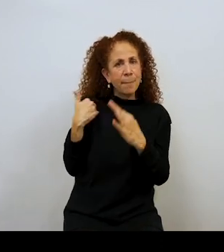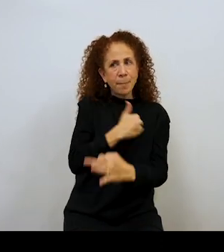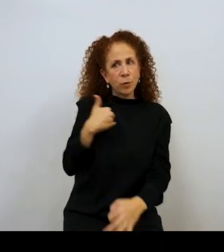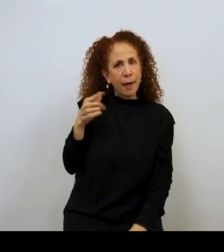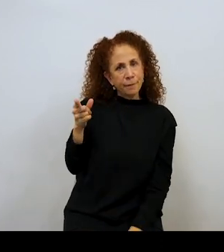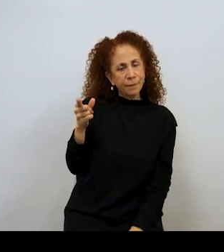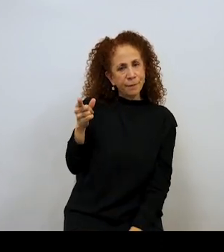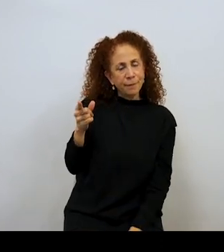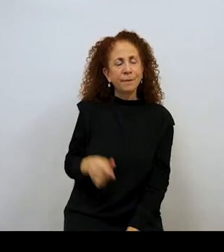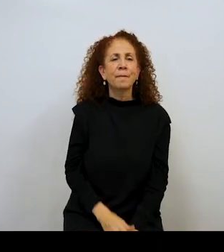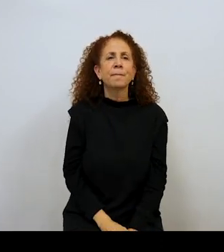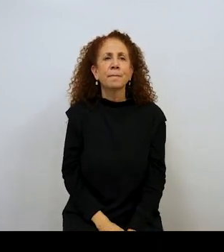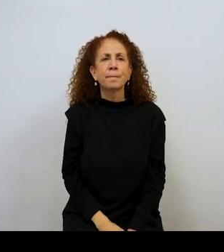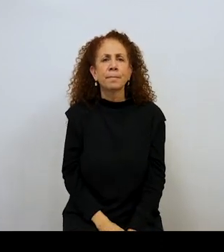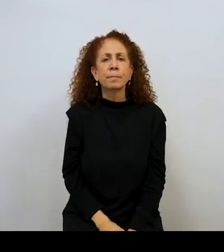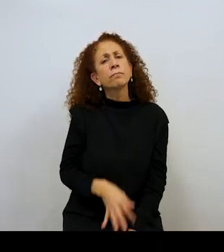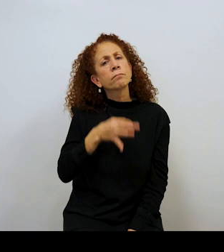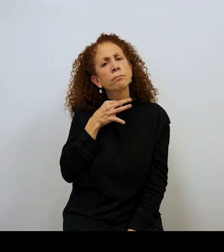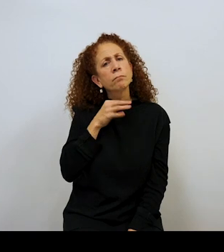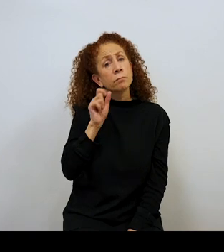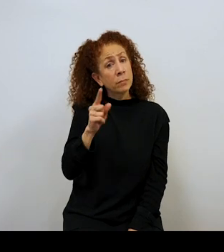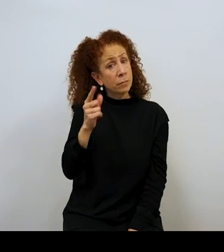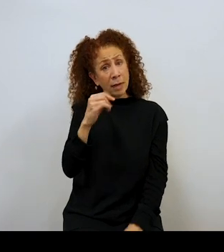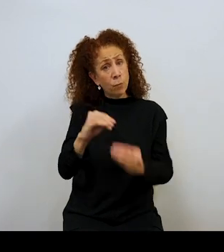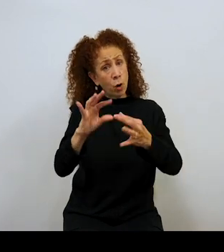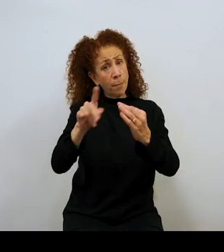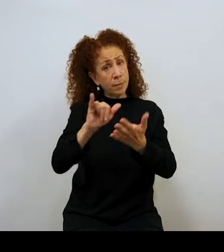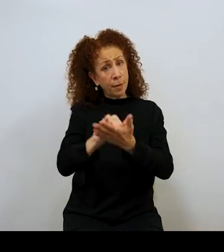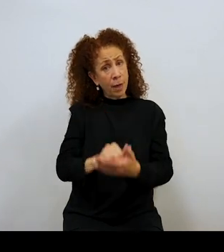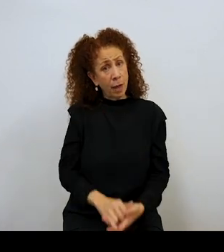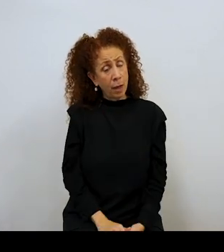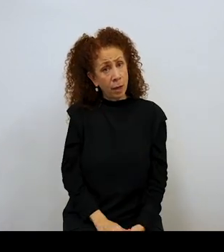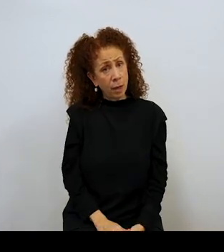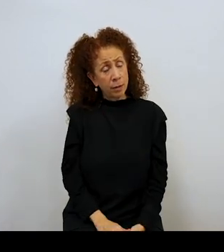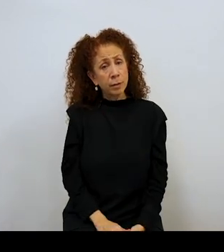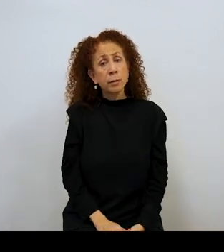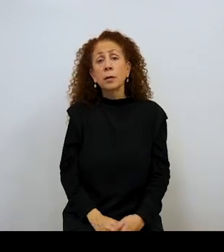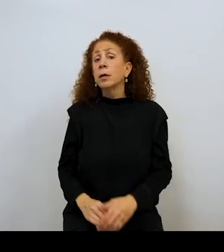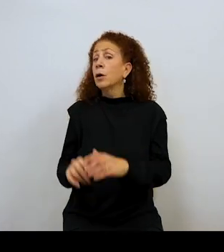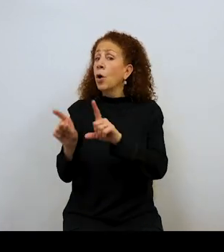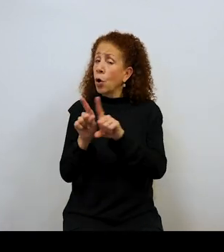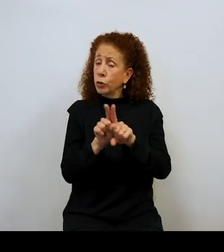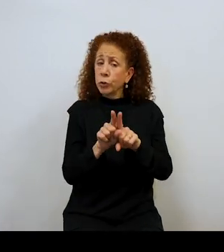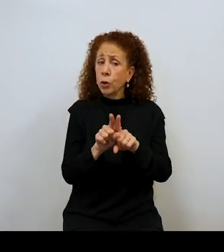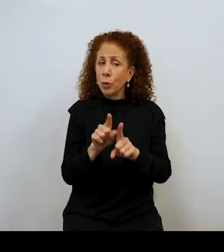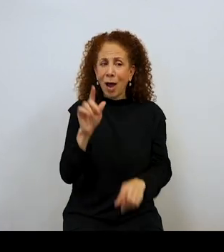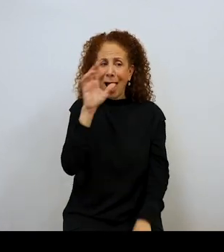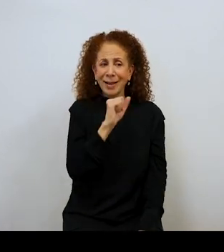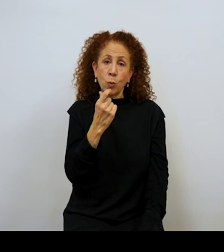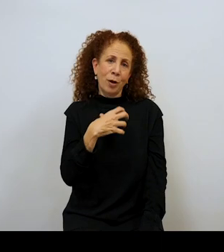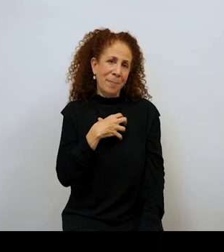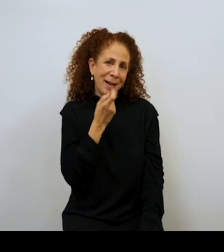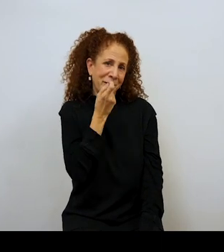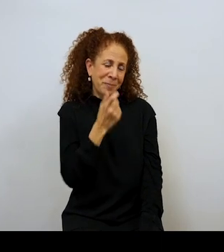members are working with. I wanted to know if you had any more comments about that. And I was also, I guess I want to